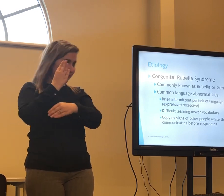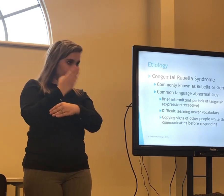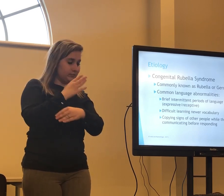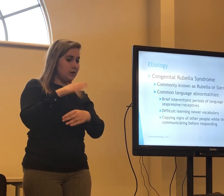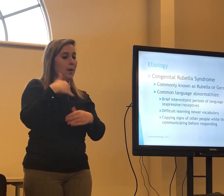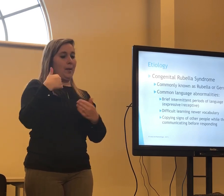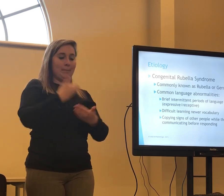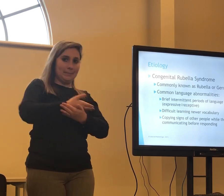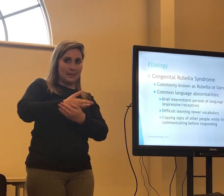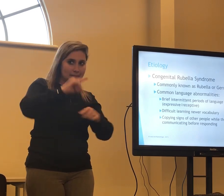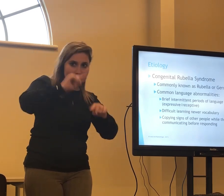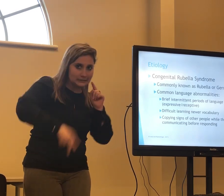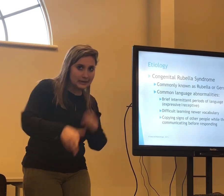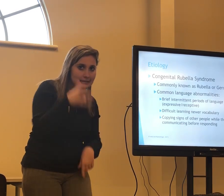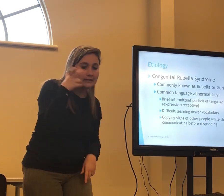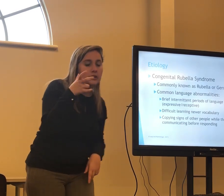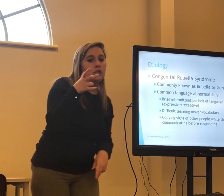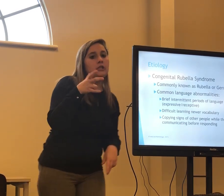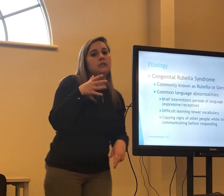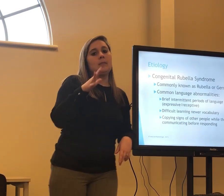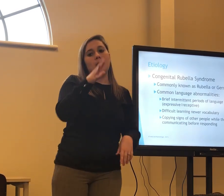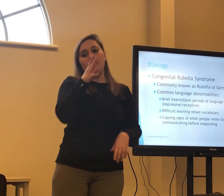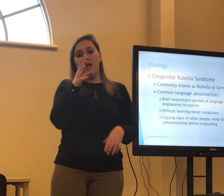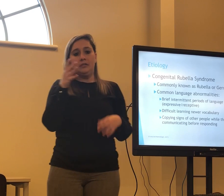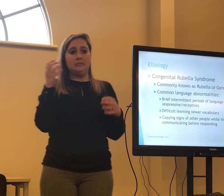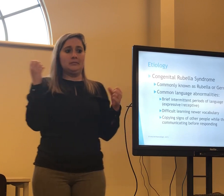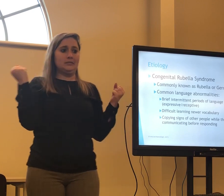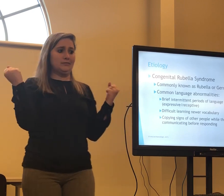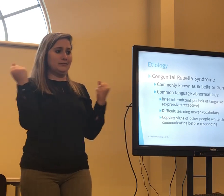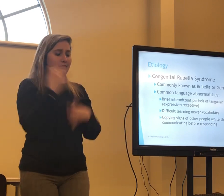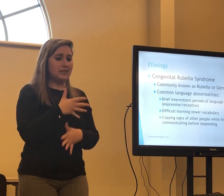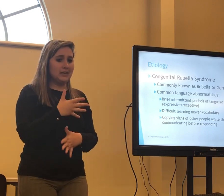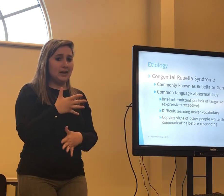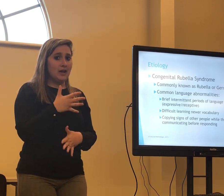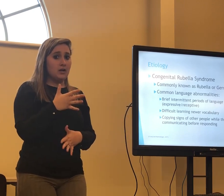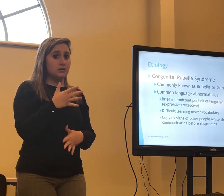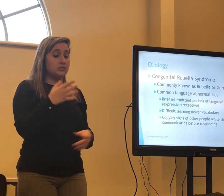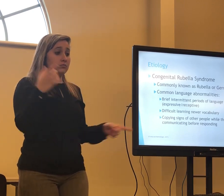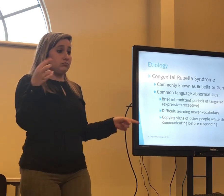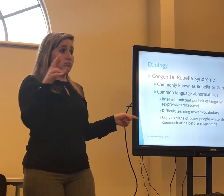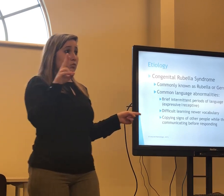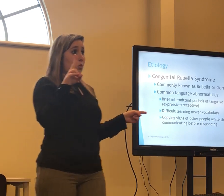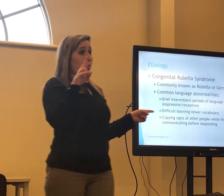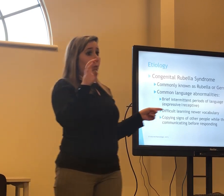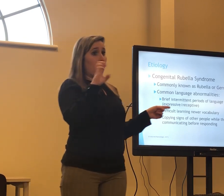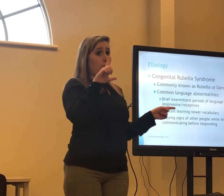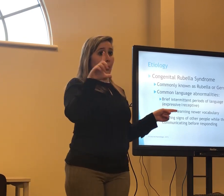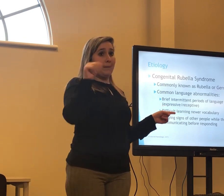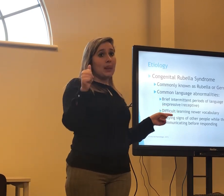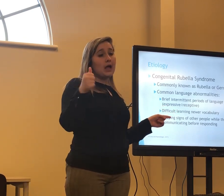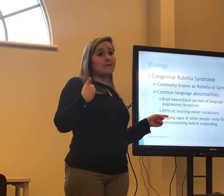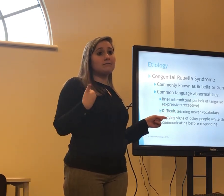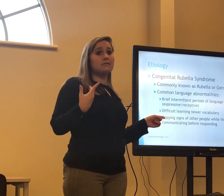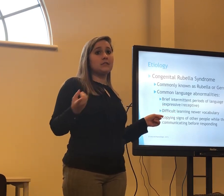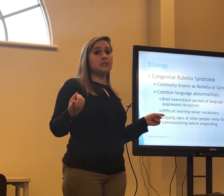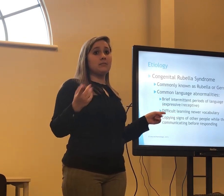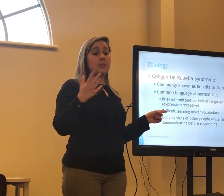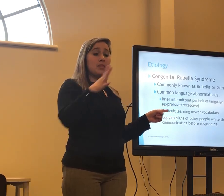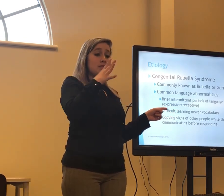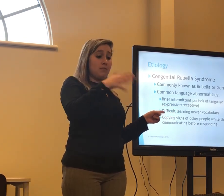freaking out. And then Beth comes down with rubella, German measles. So the mom was pregnant and had German